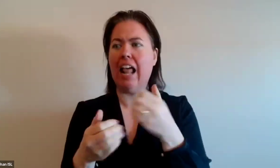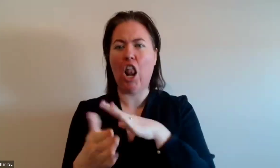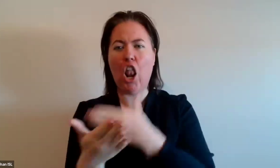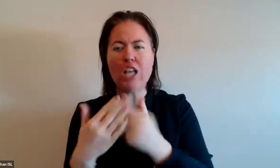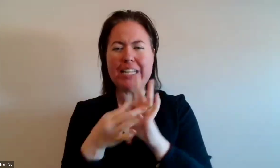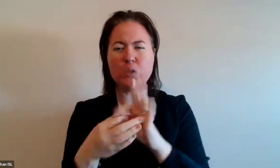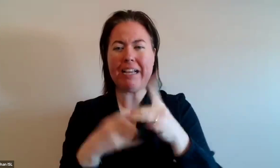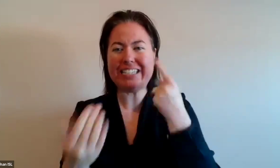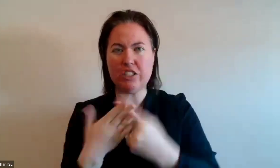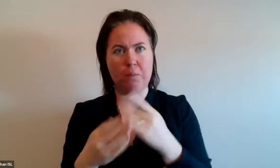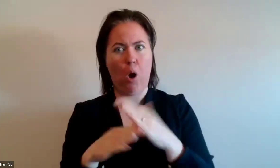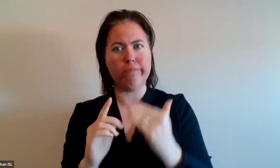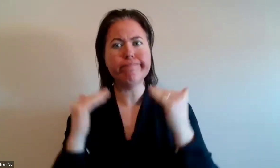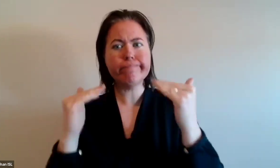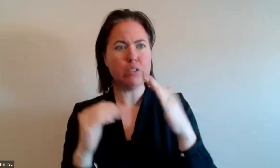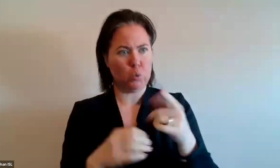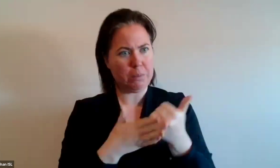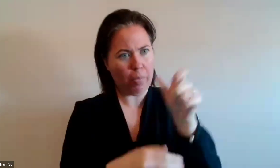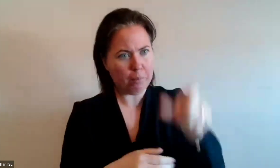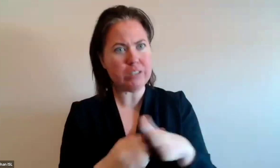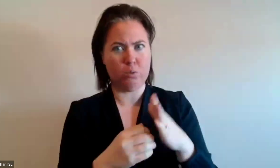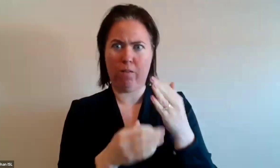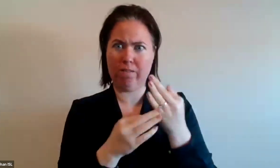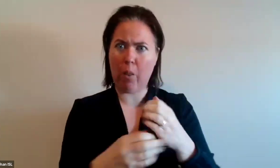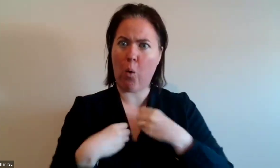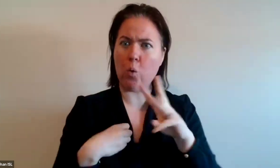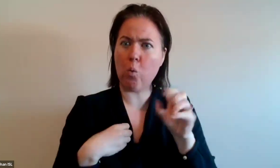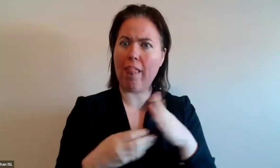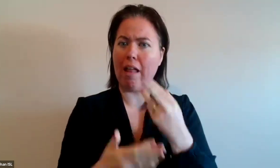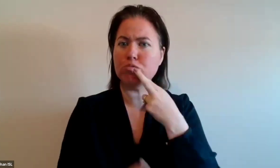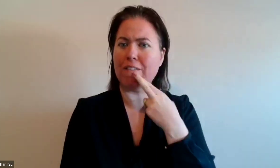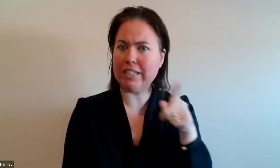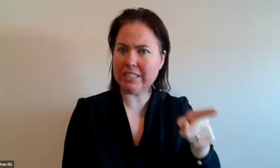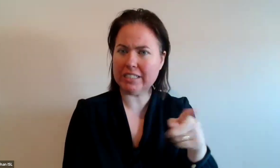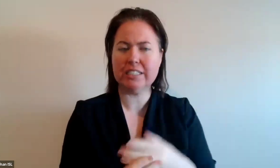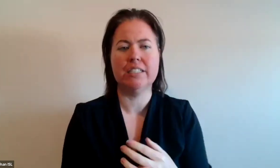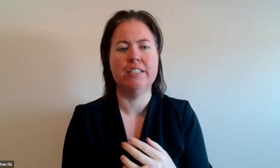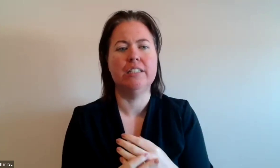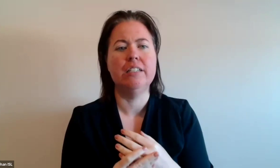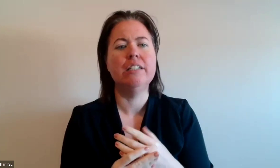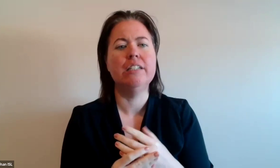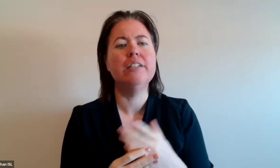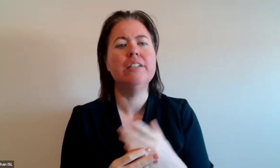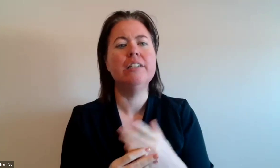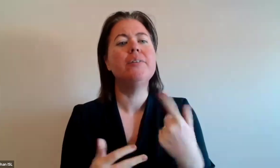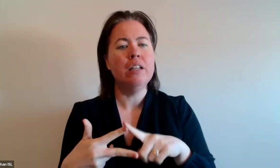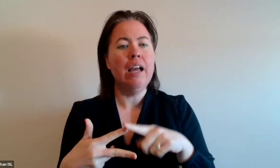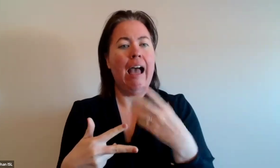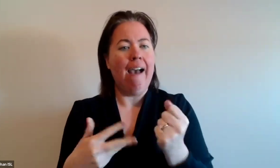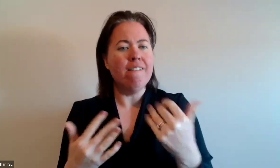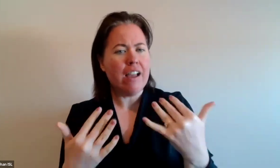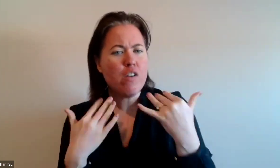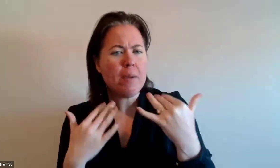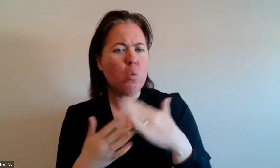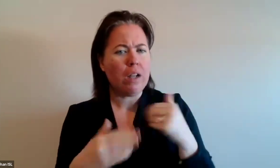which respect the person's autonomy, will, and preferences? And please provide information on steps taken to